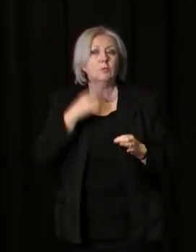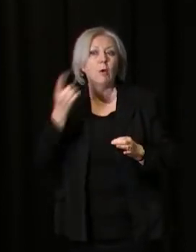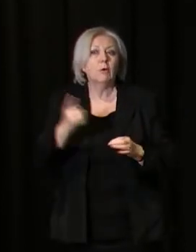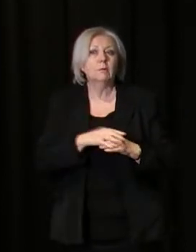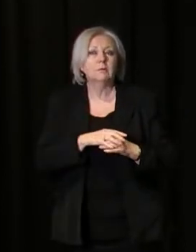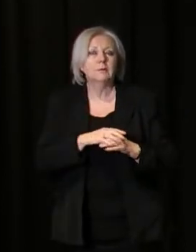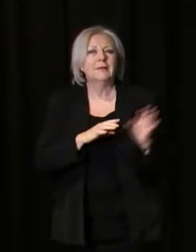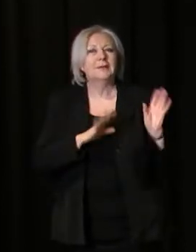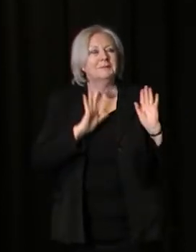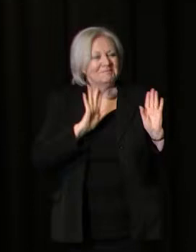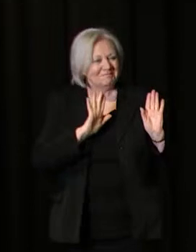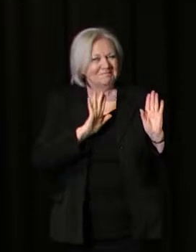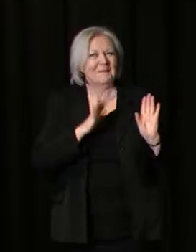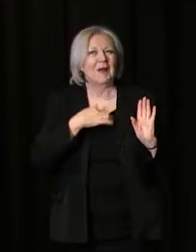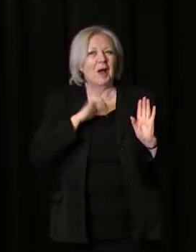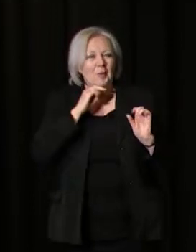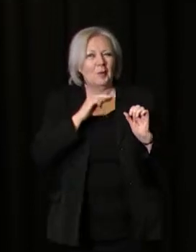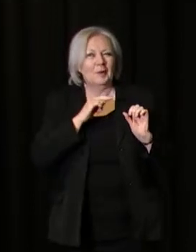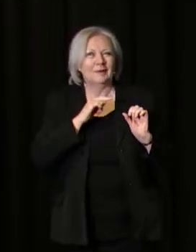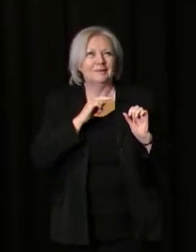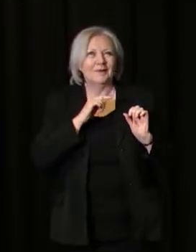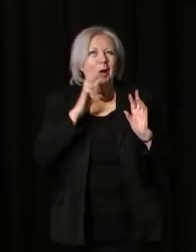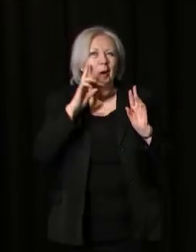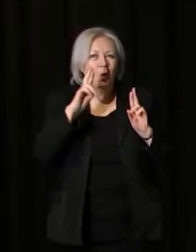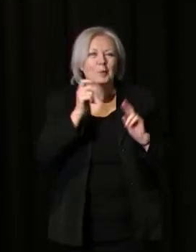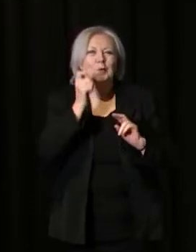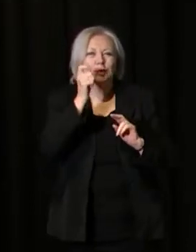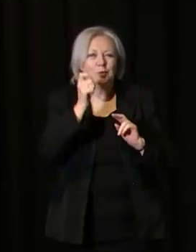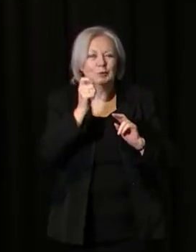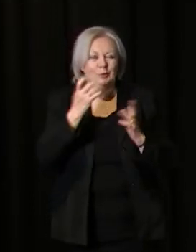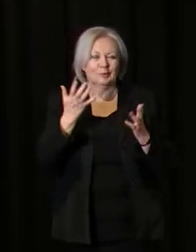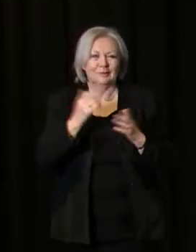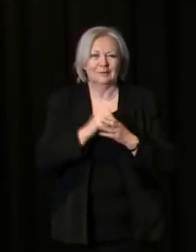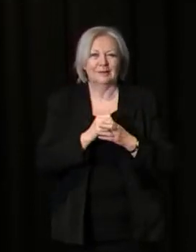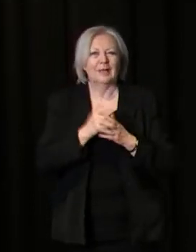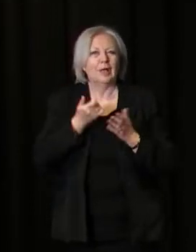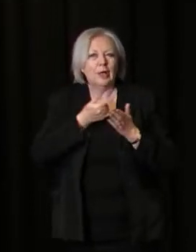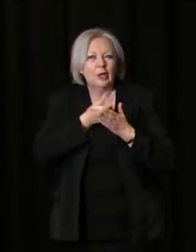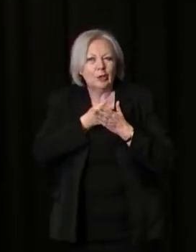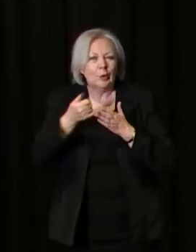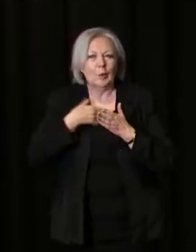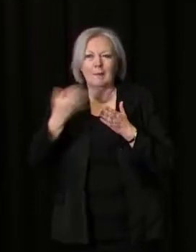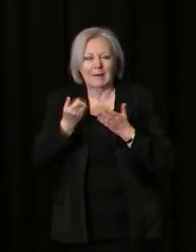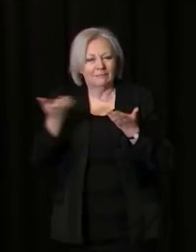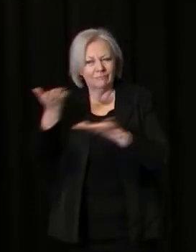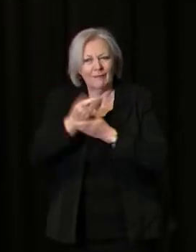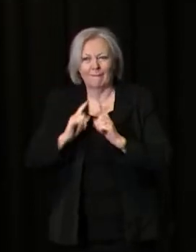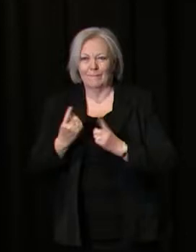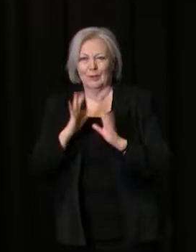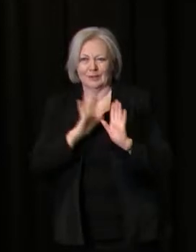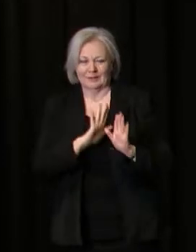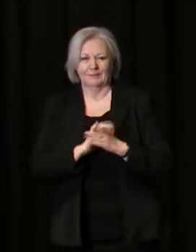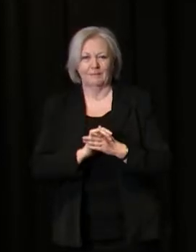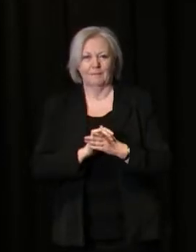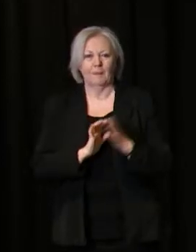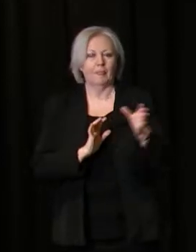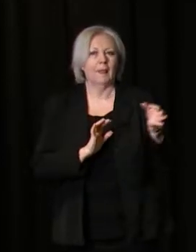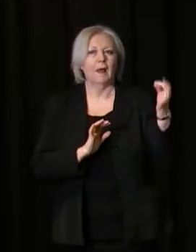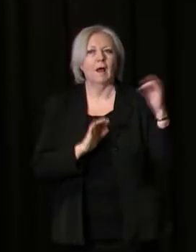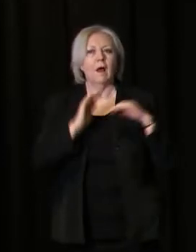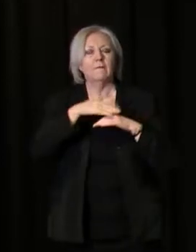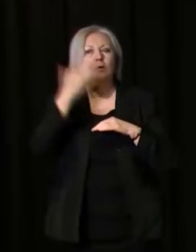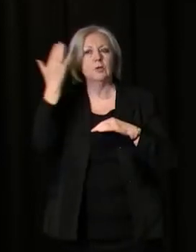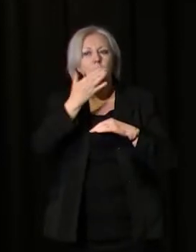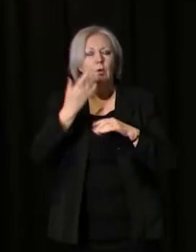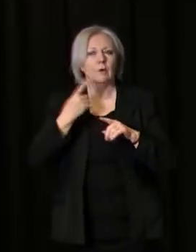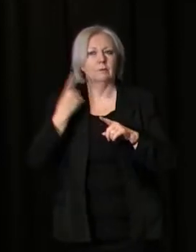I look forward to it being resolved as soon as possible, as per the normal cabinet processes. With schools going back to full time, what plans are there